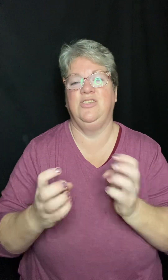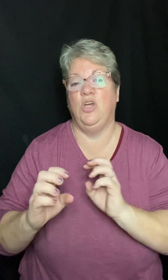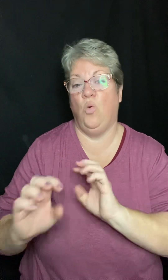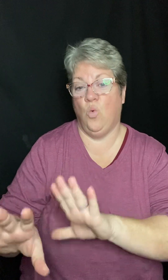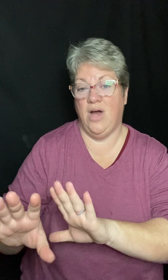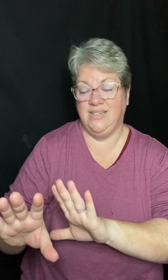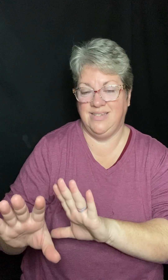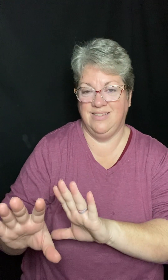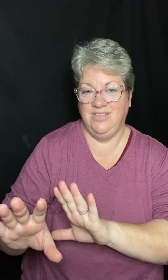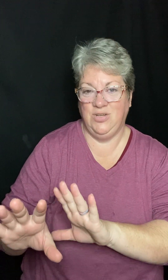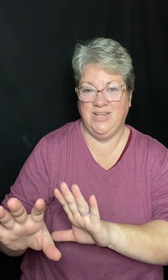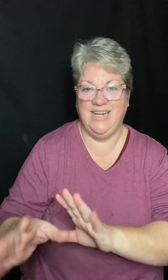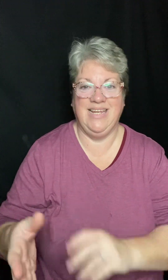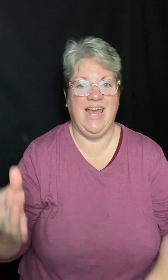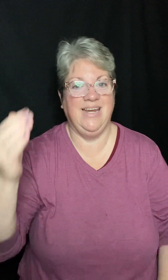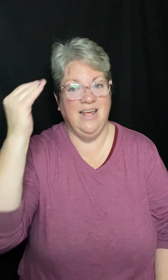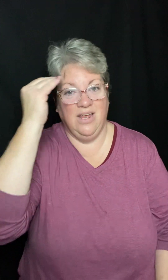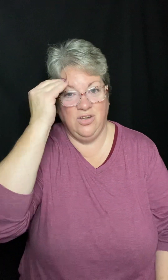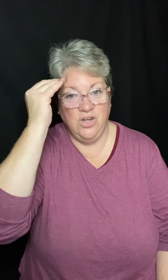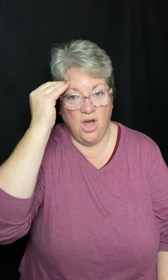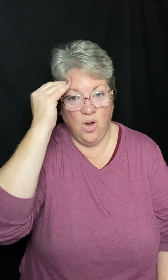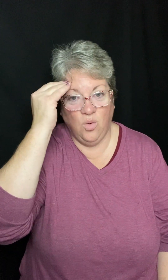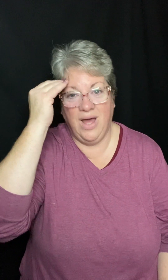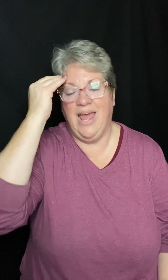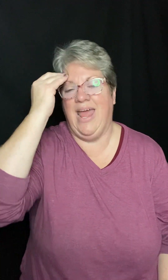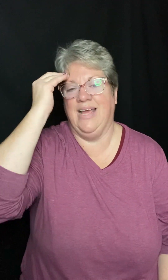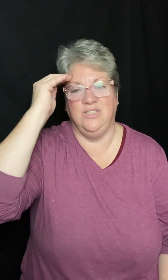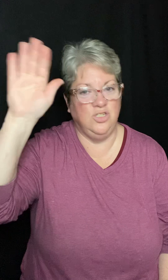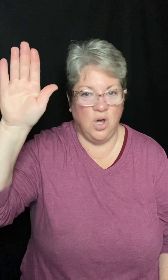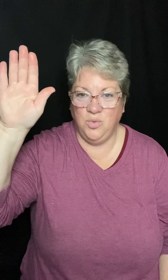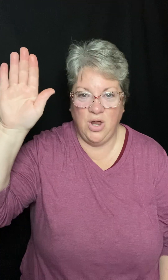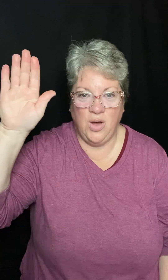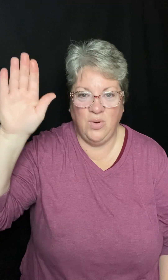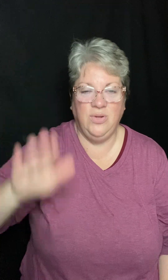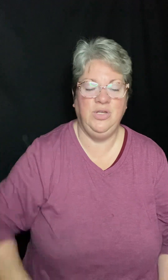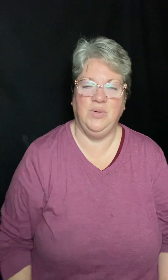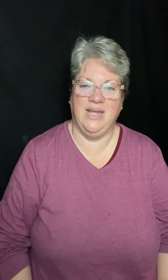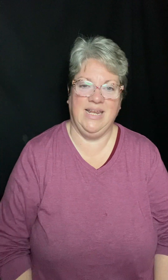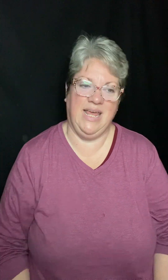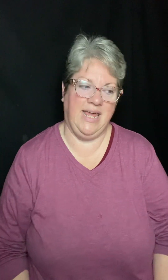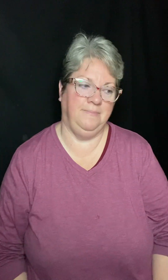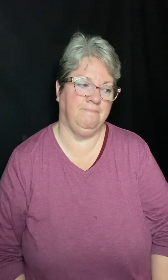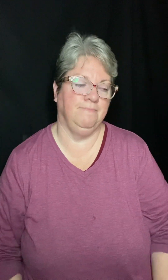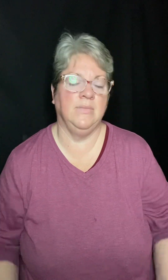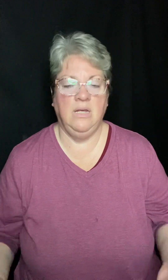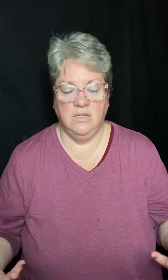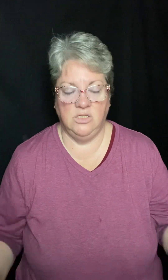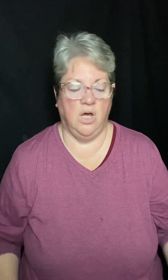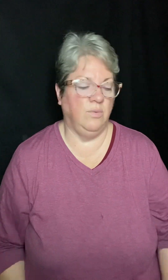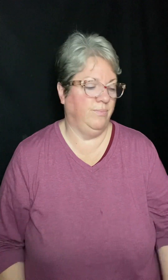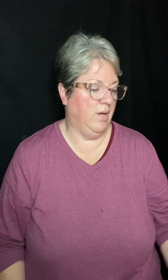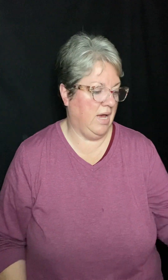don't want, you can negate. Know and don't know, you can negate. So